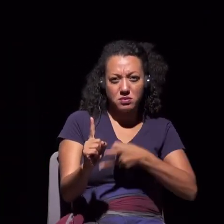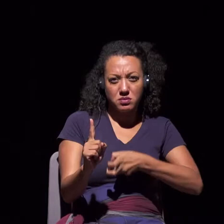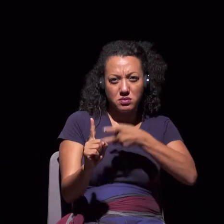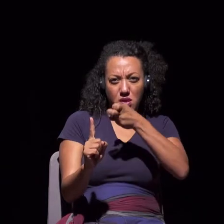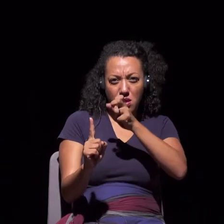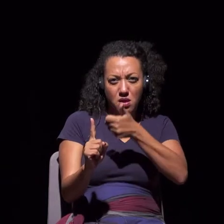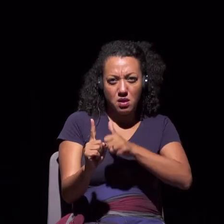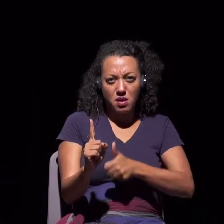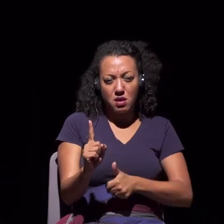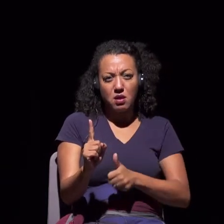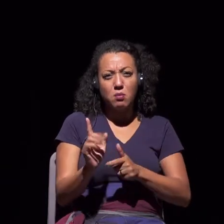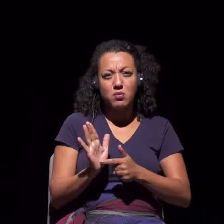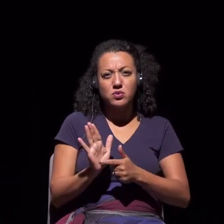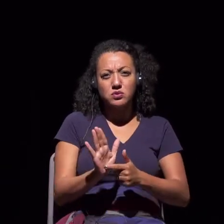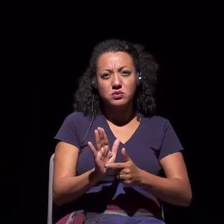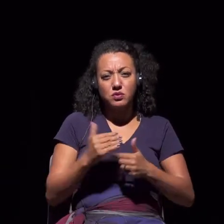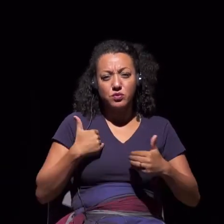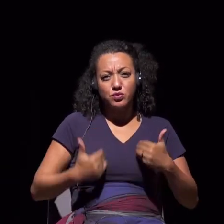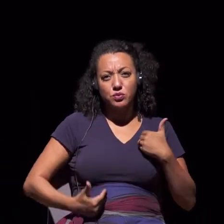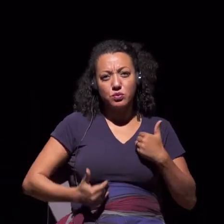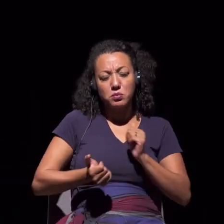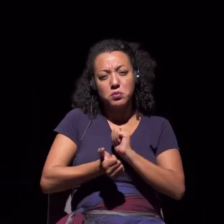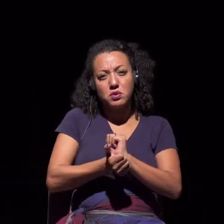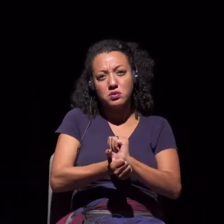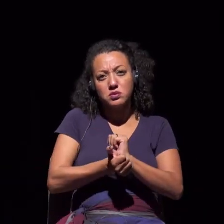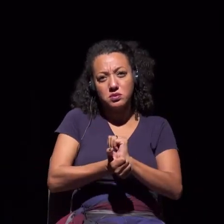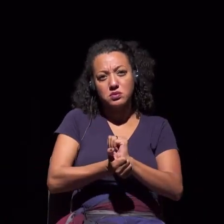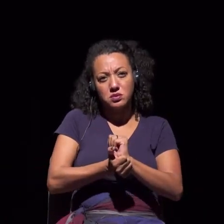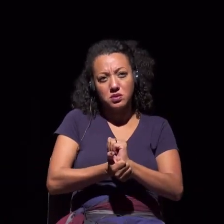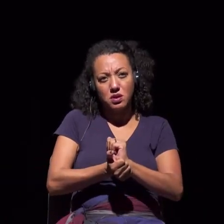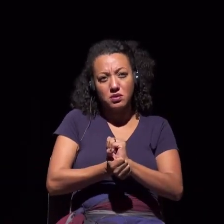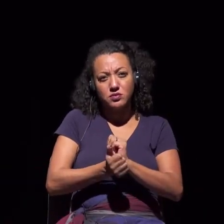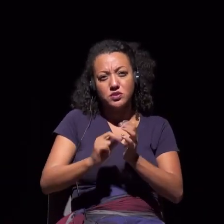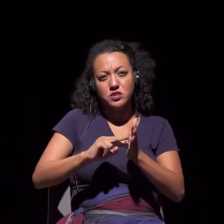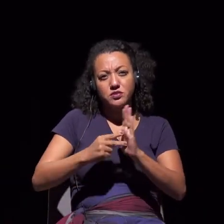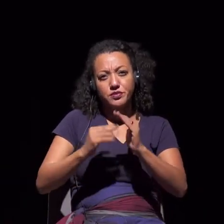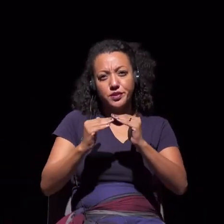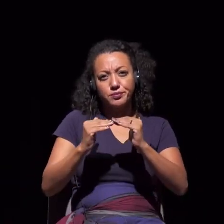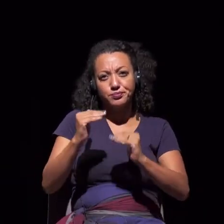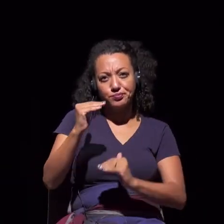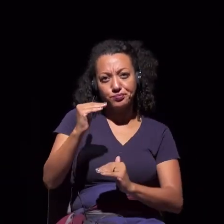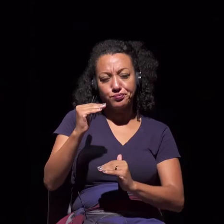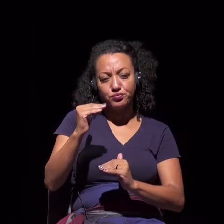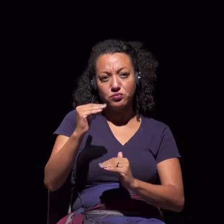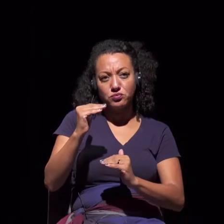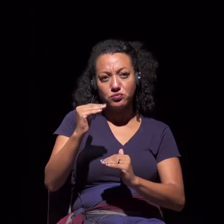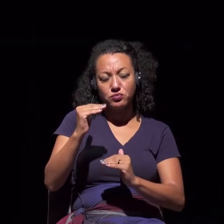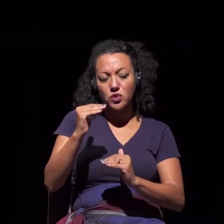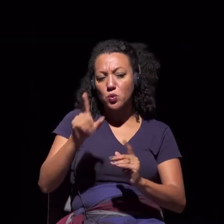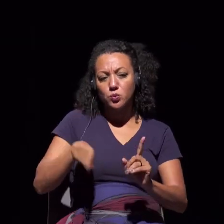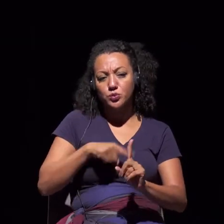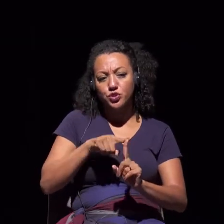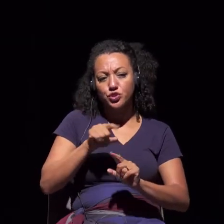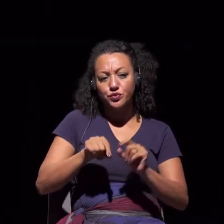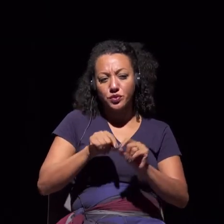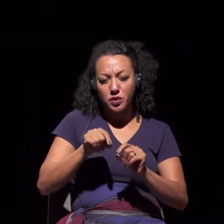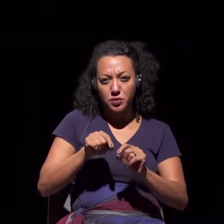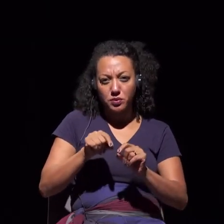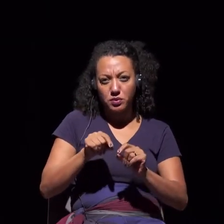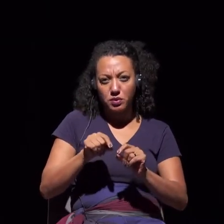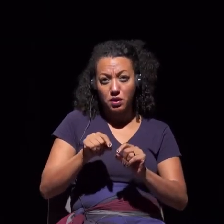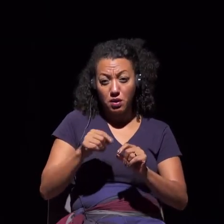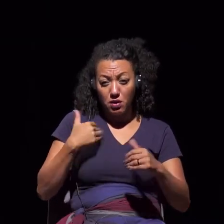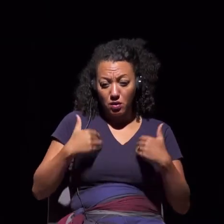race. It was his intention to collect data with which to prove the